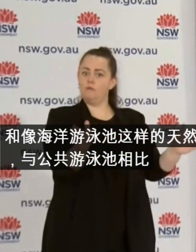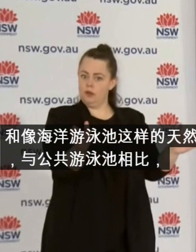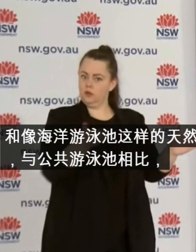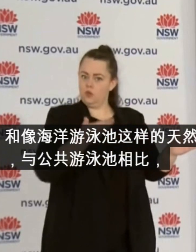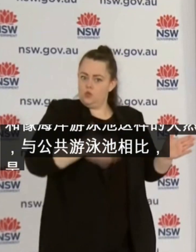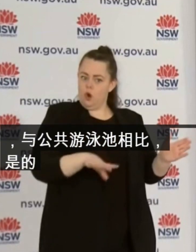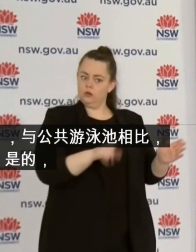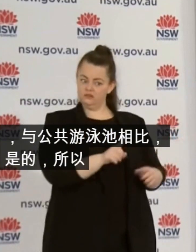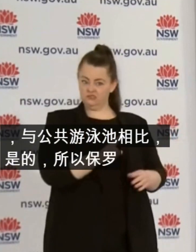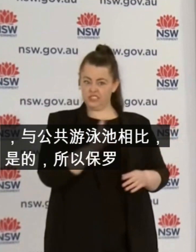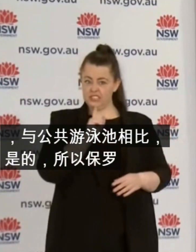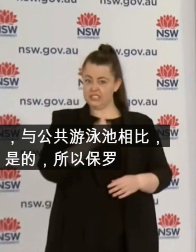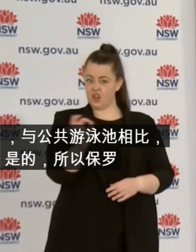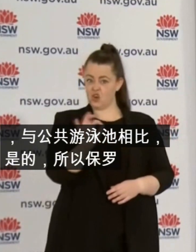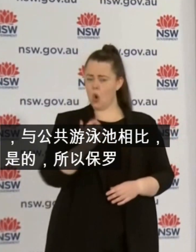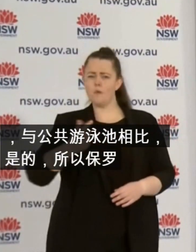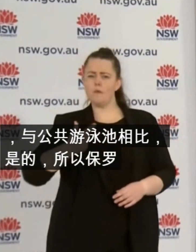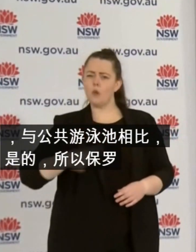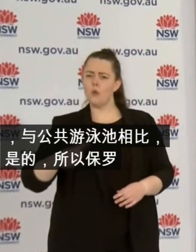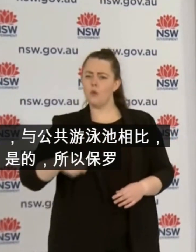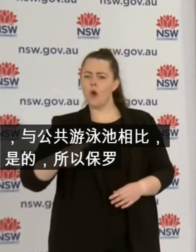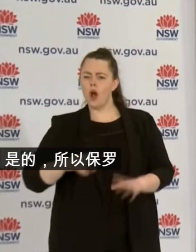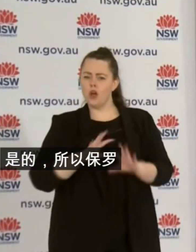with a public pool? Yeah, so pools,